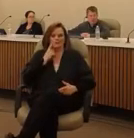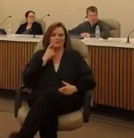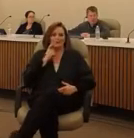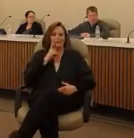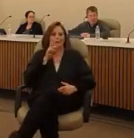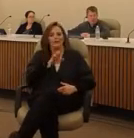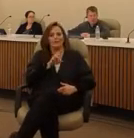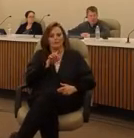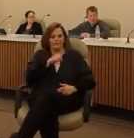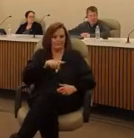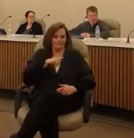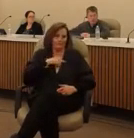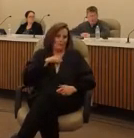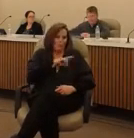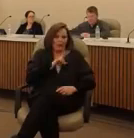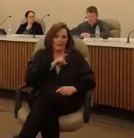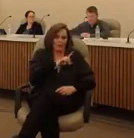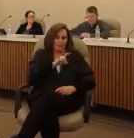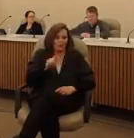and there was,